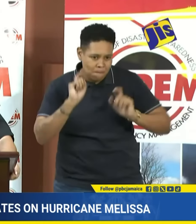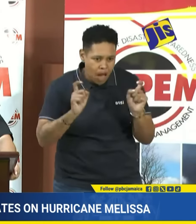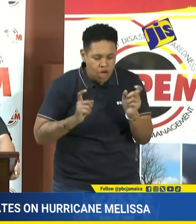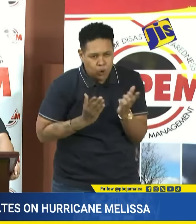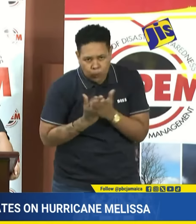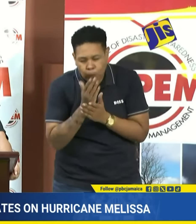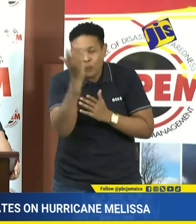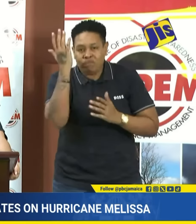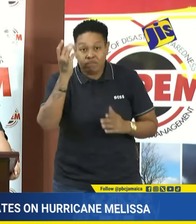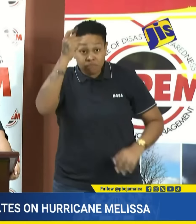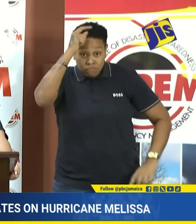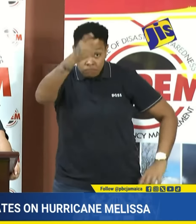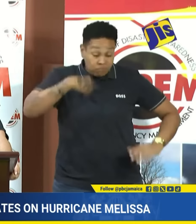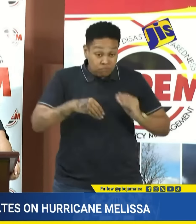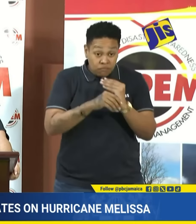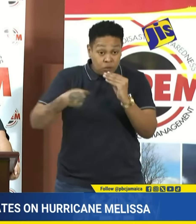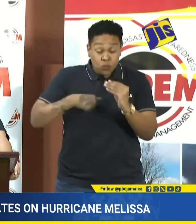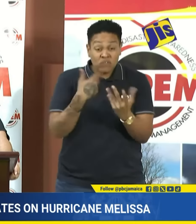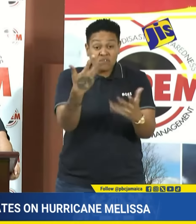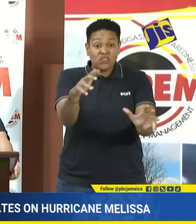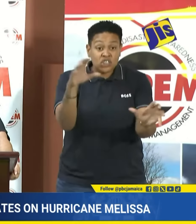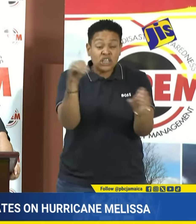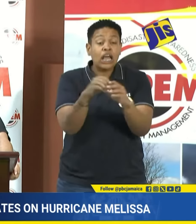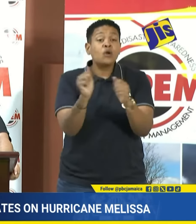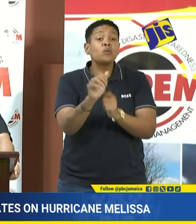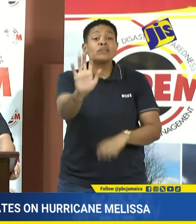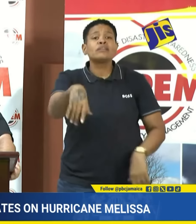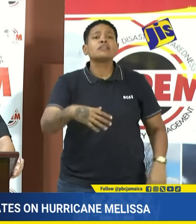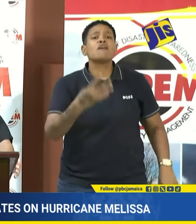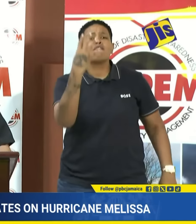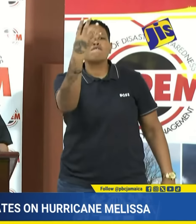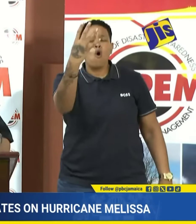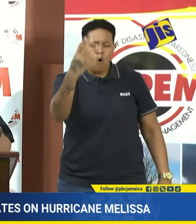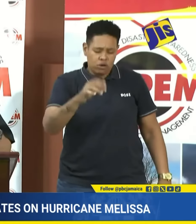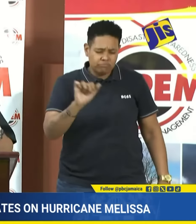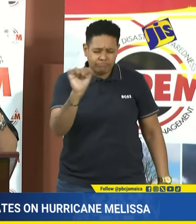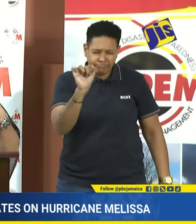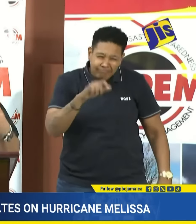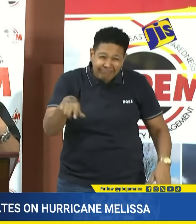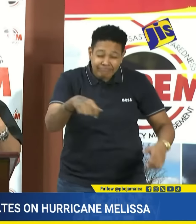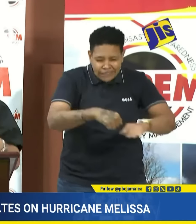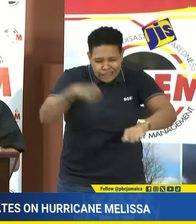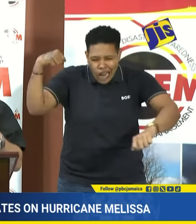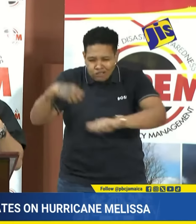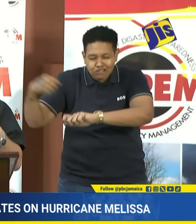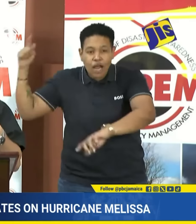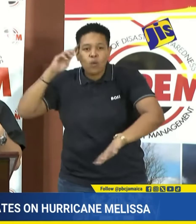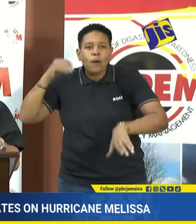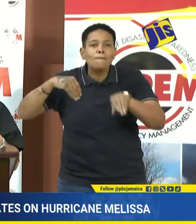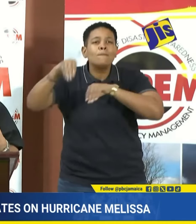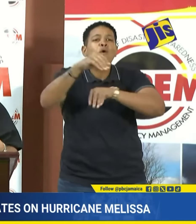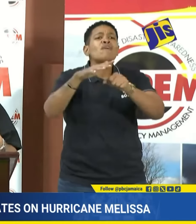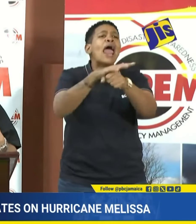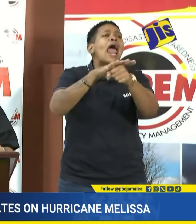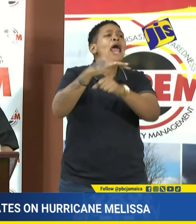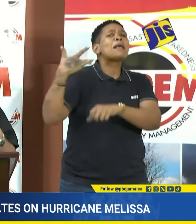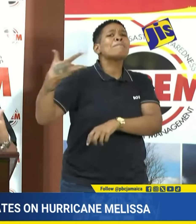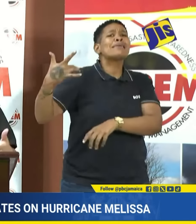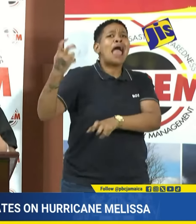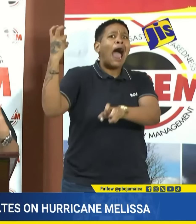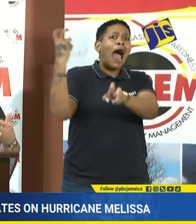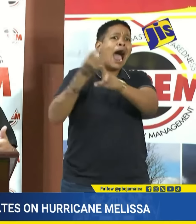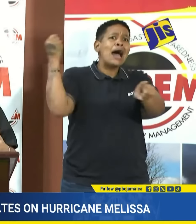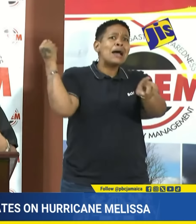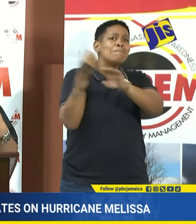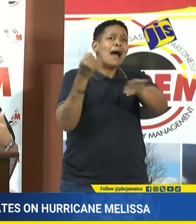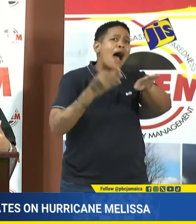manage. We've also engaged 4 mobile generators that will move to remote areas that we expect that are hardest hit,